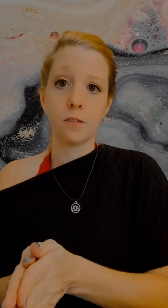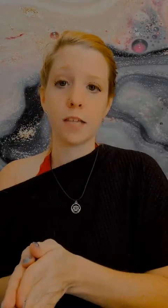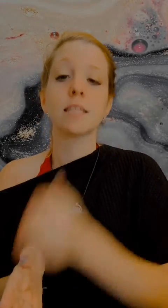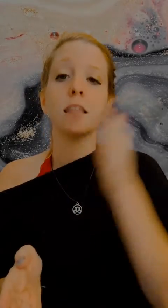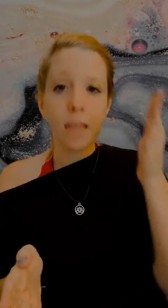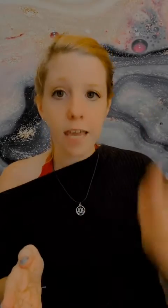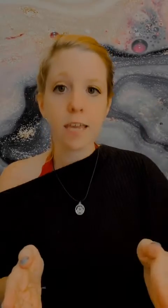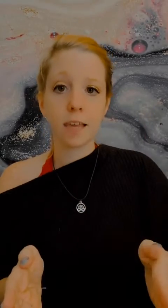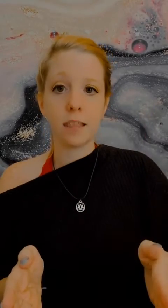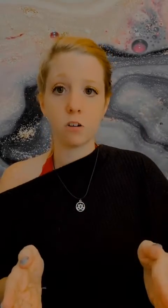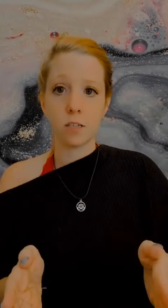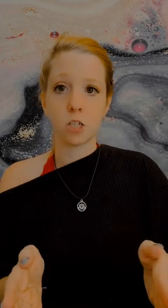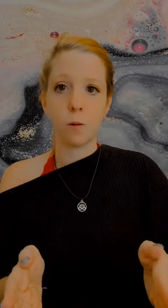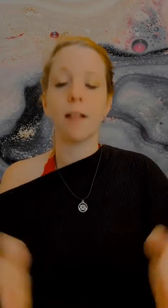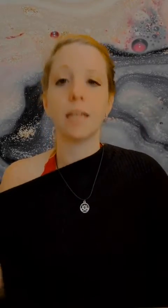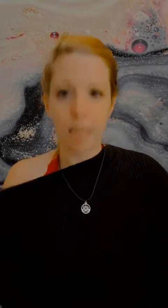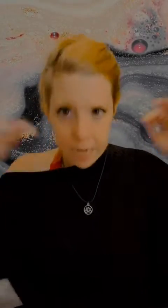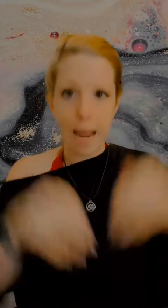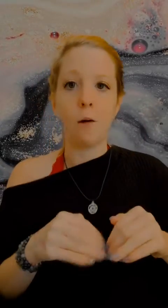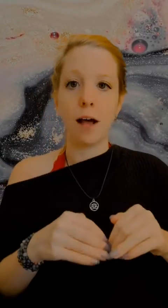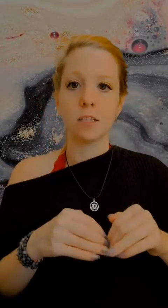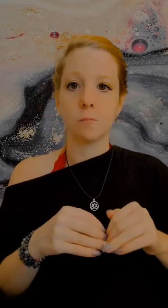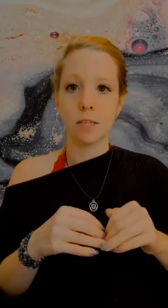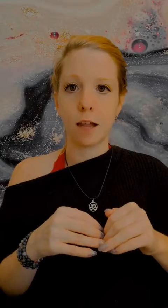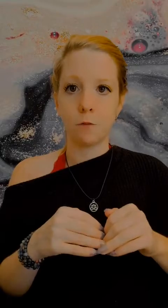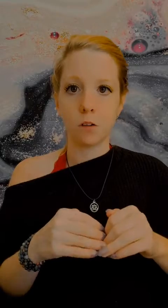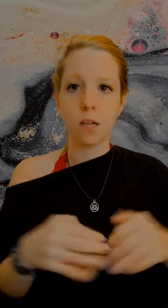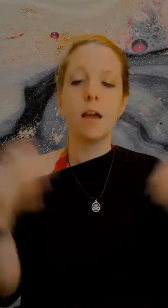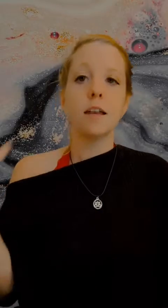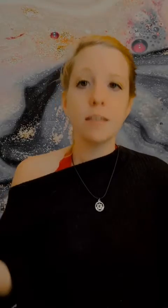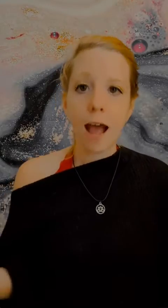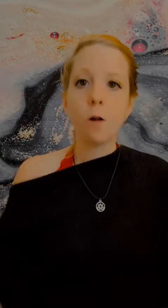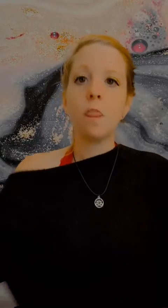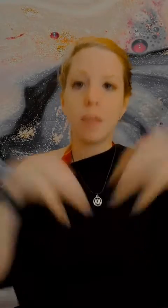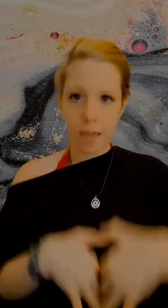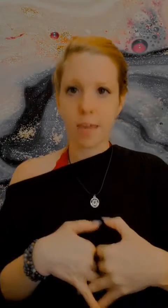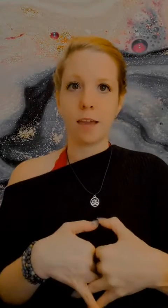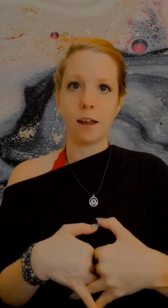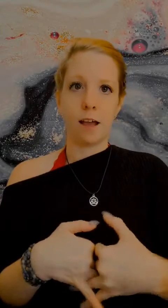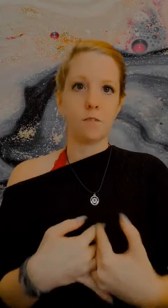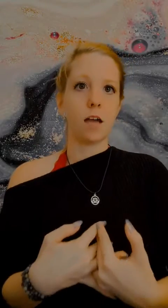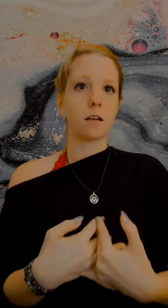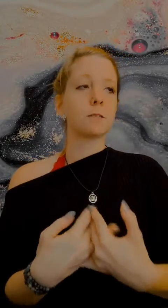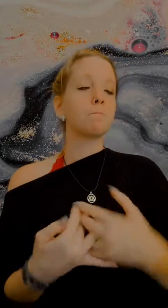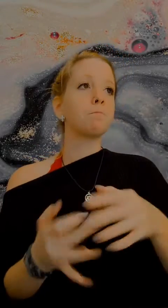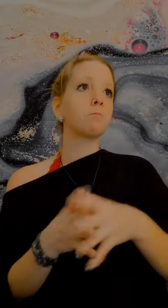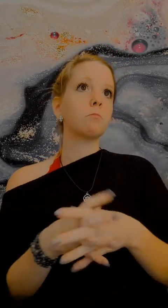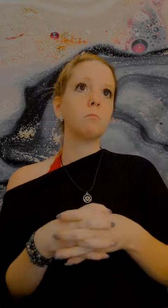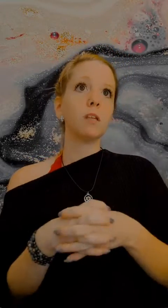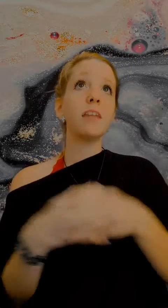sex, their sexuality now has to be stifled. Now they can't have sex. And this